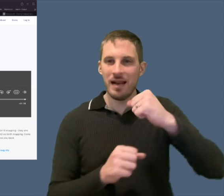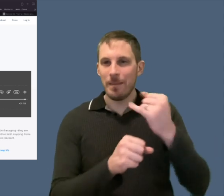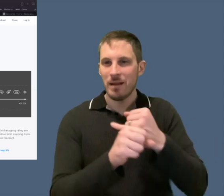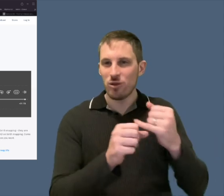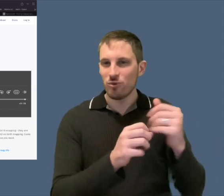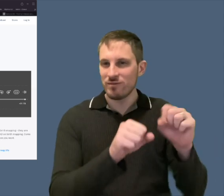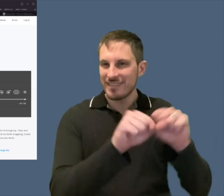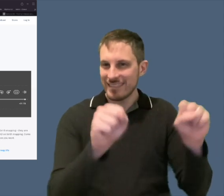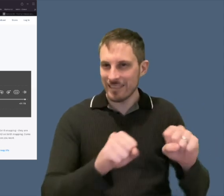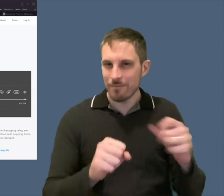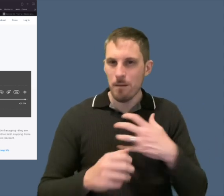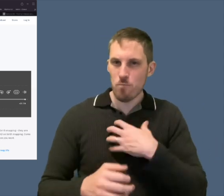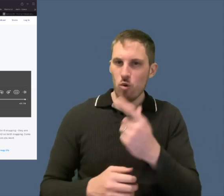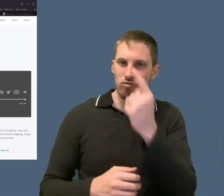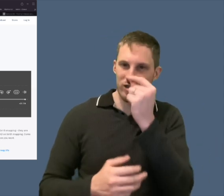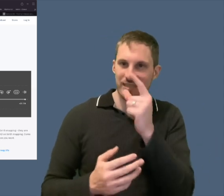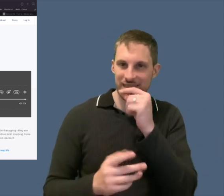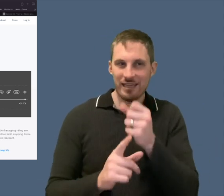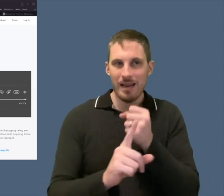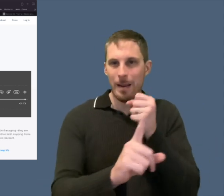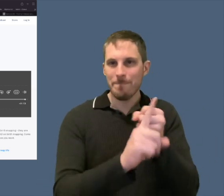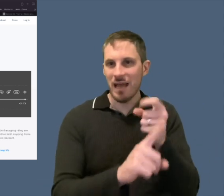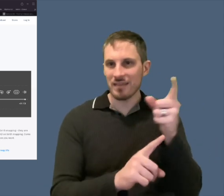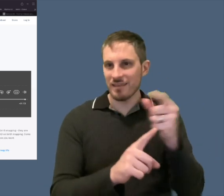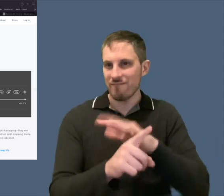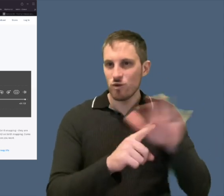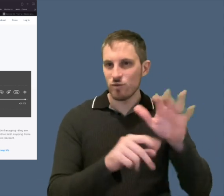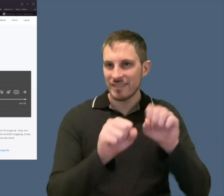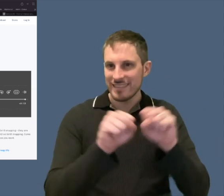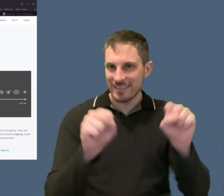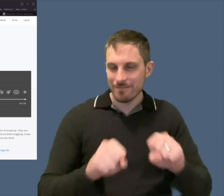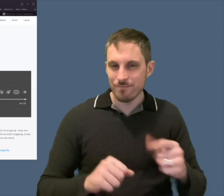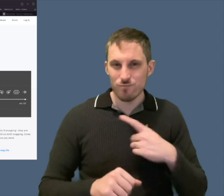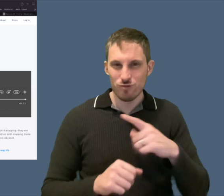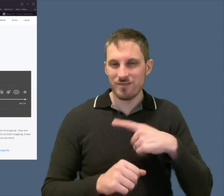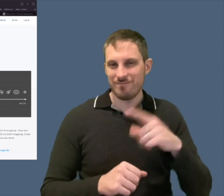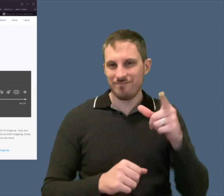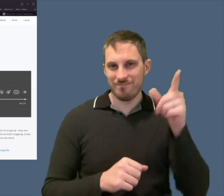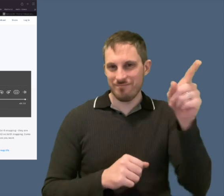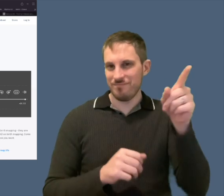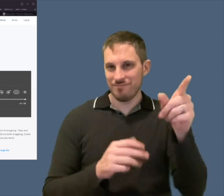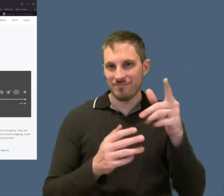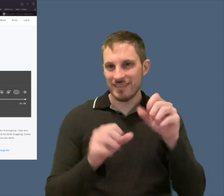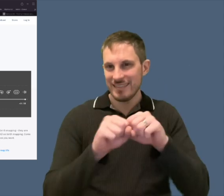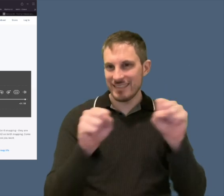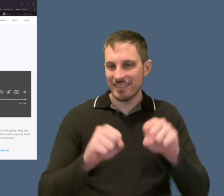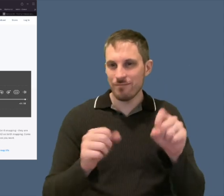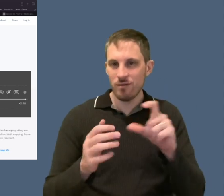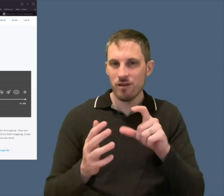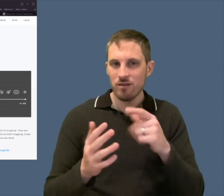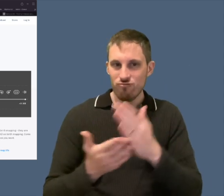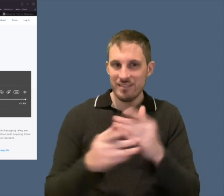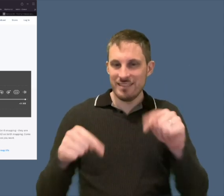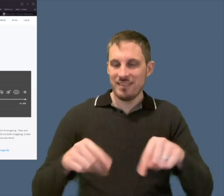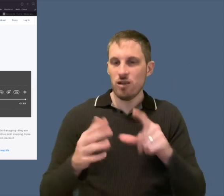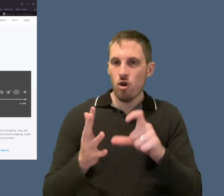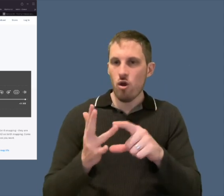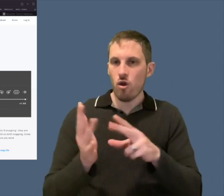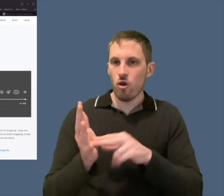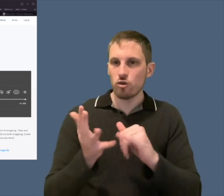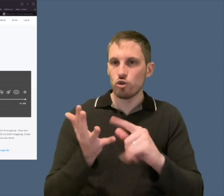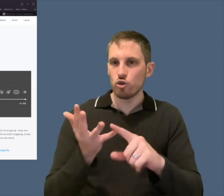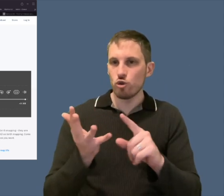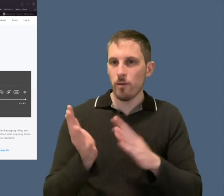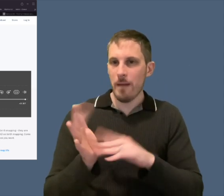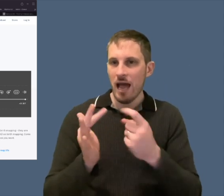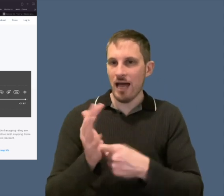of actually impacting the system. It's a consumer system. The consumer gets to decide. It's demand.